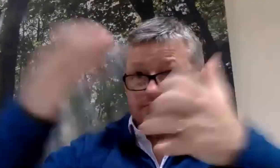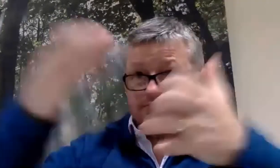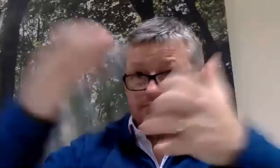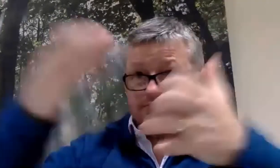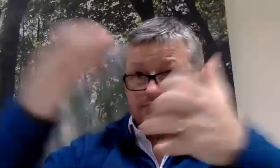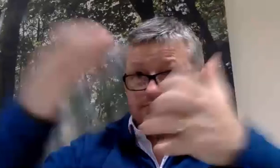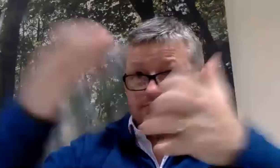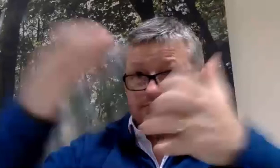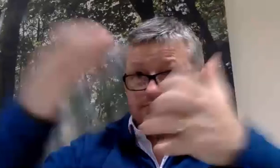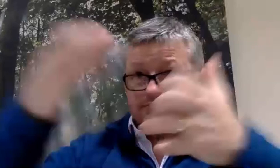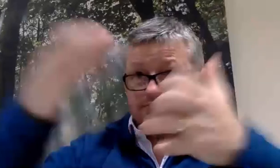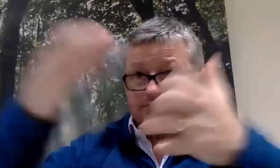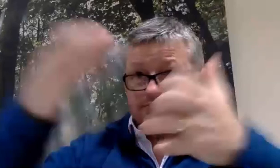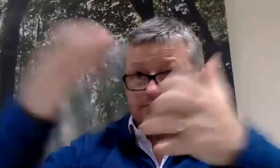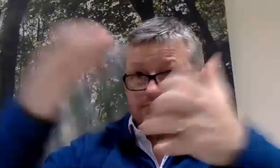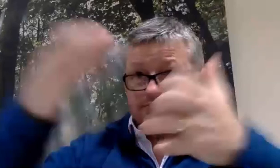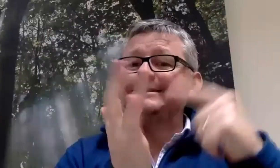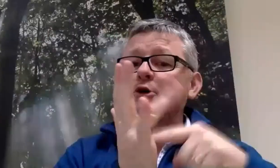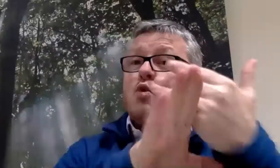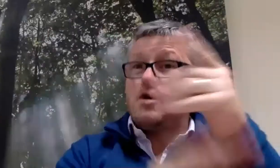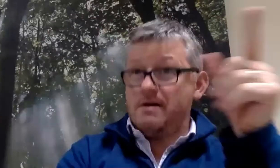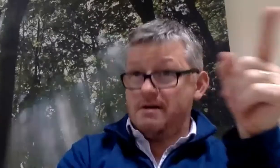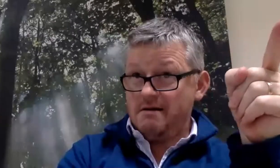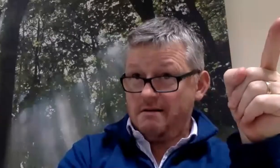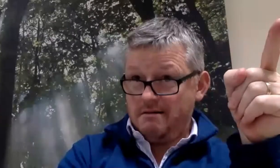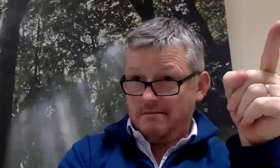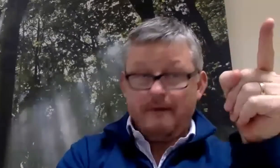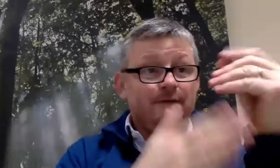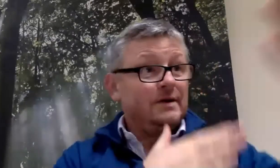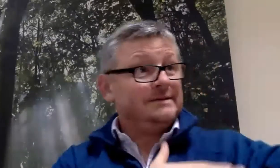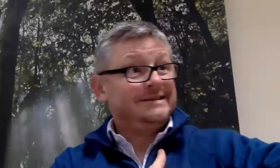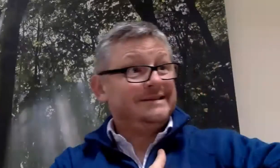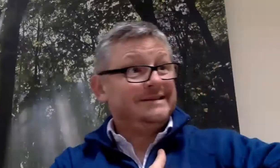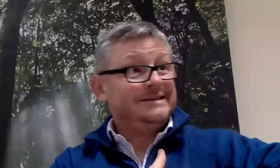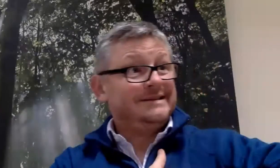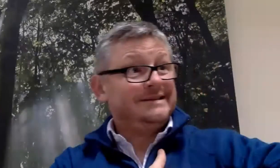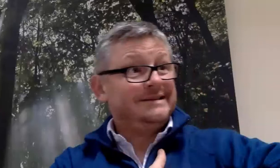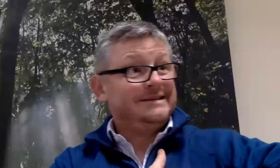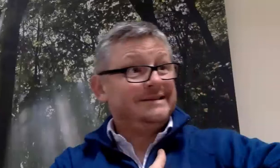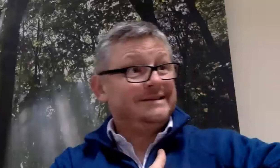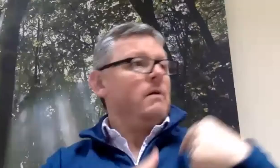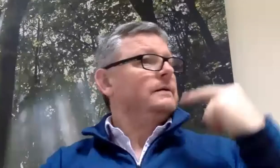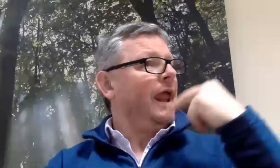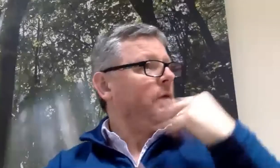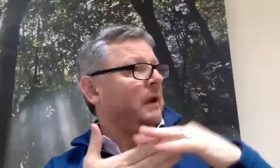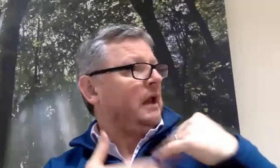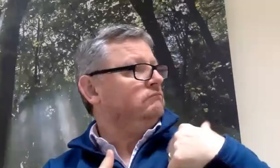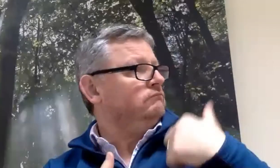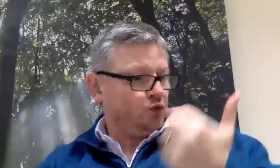we have more employment because we have funding. We have central funding available to deaf people in the environment,